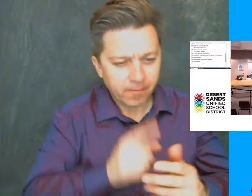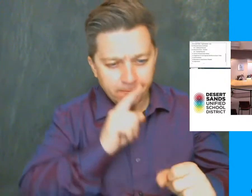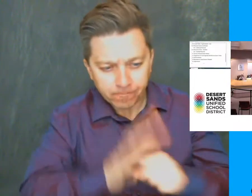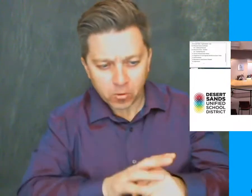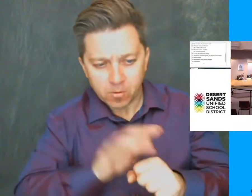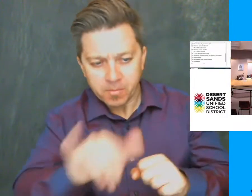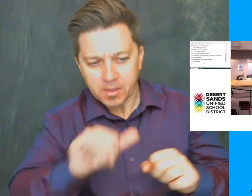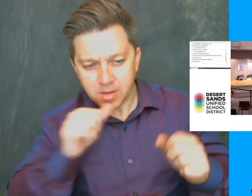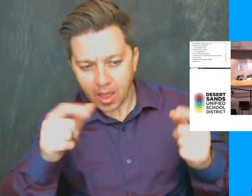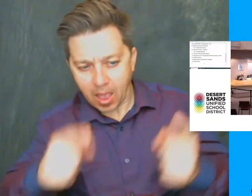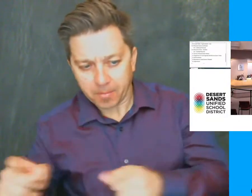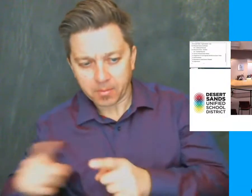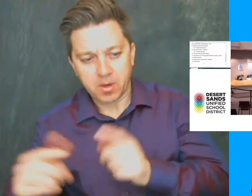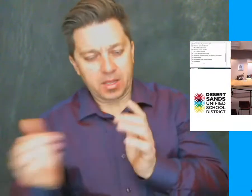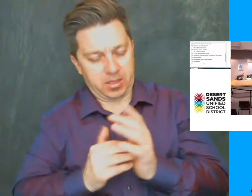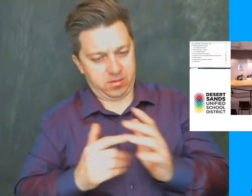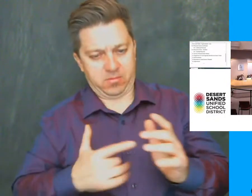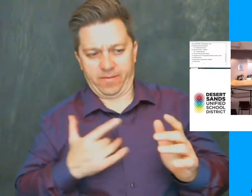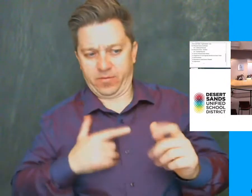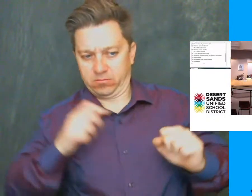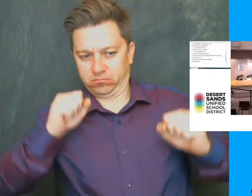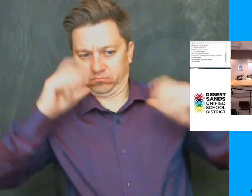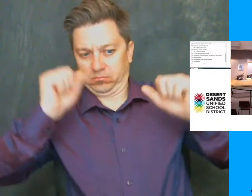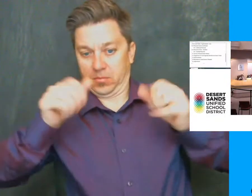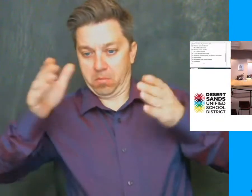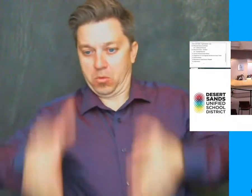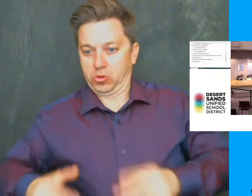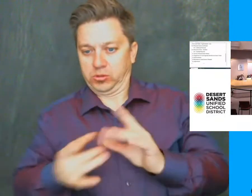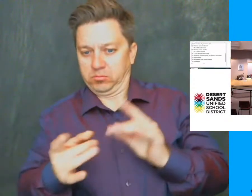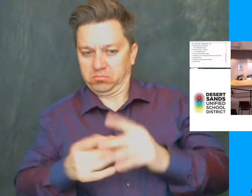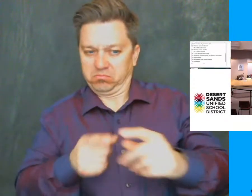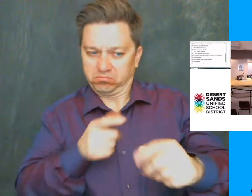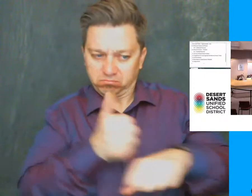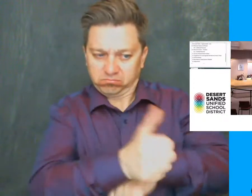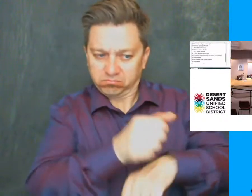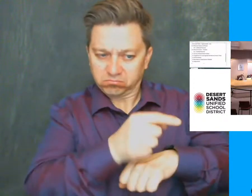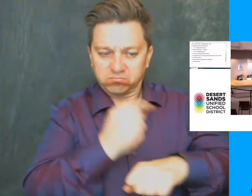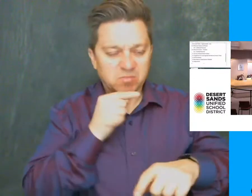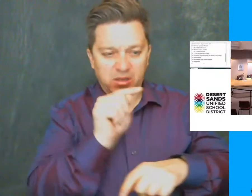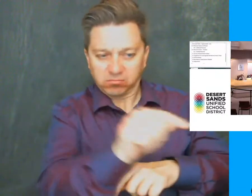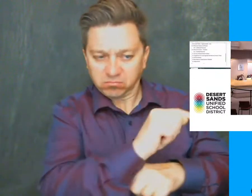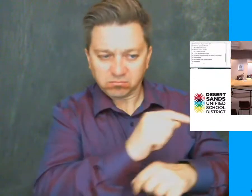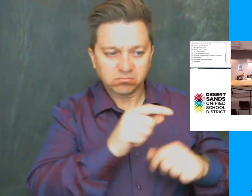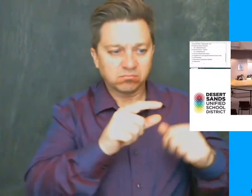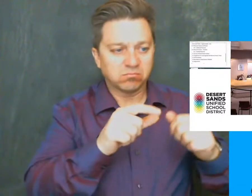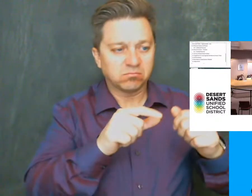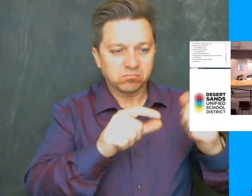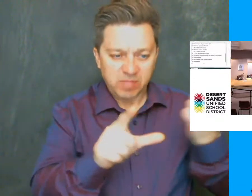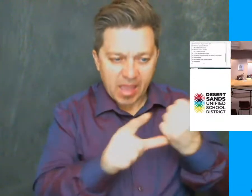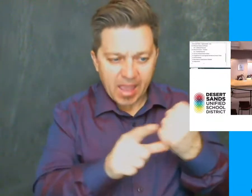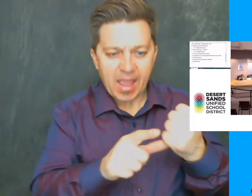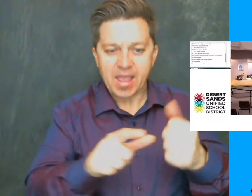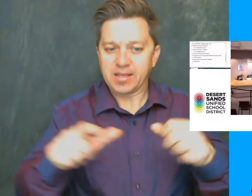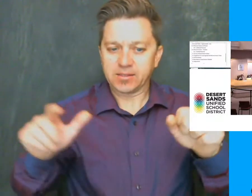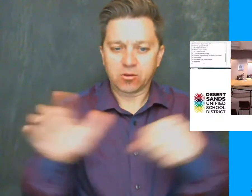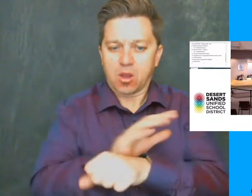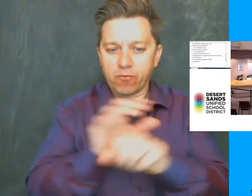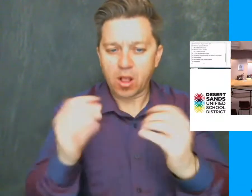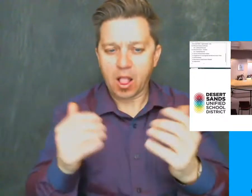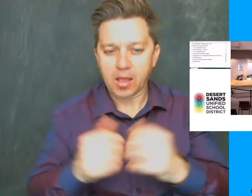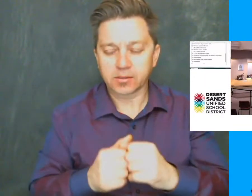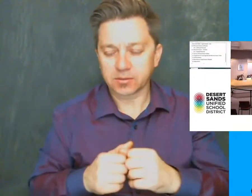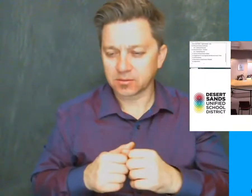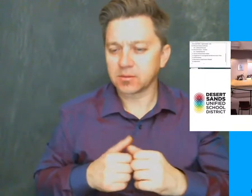But again, I find that alarming that someone's saying that there's paraeducators being left alone in the classroom. I'll look into it again. I have looked into